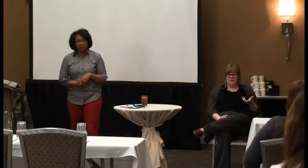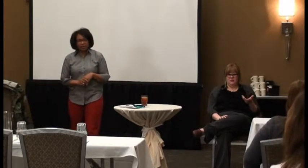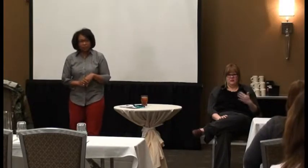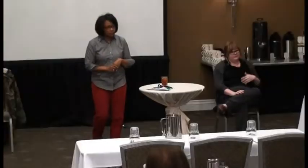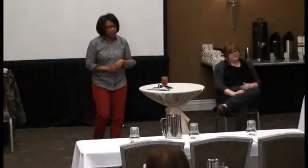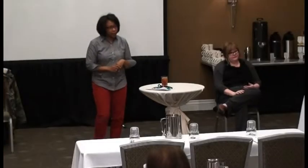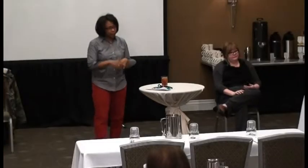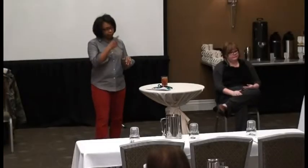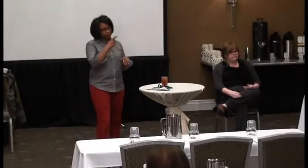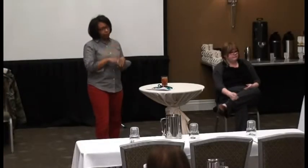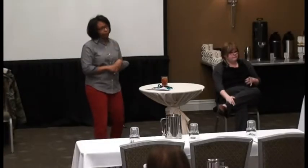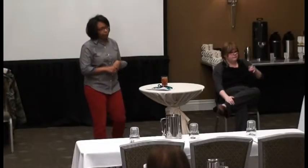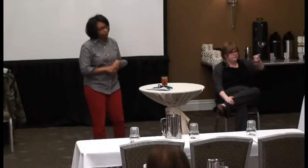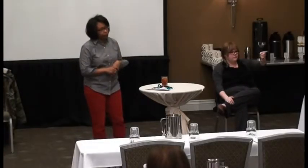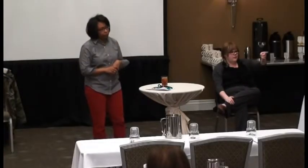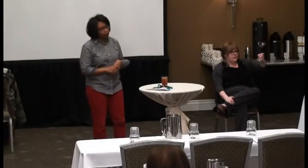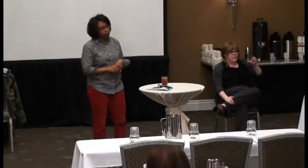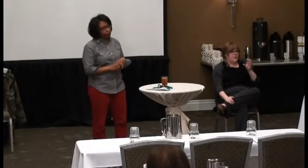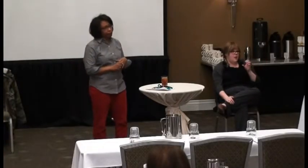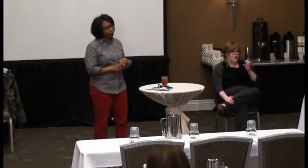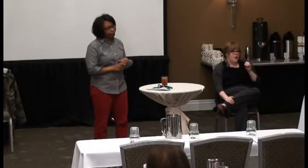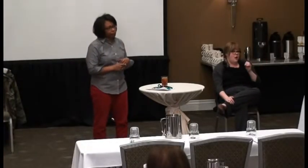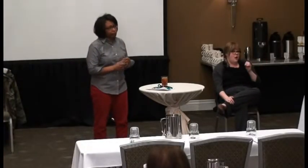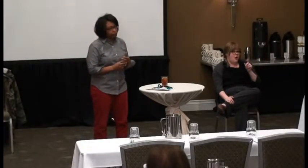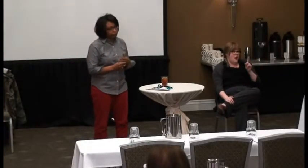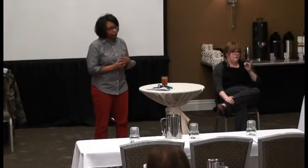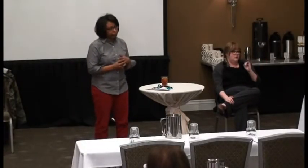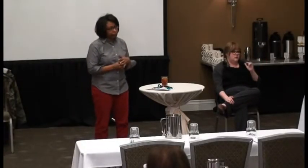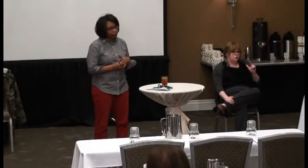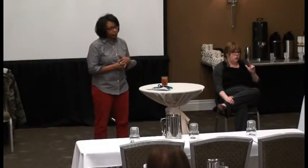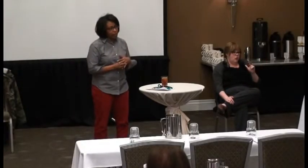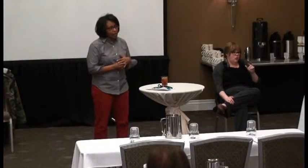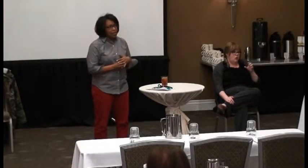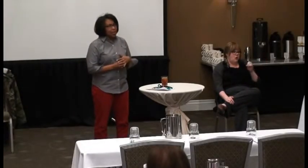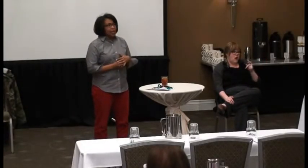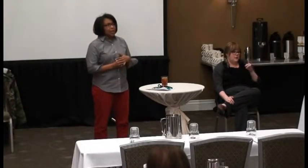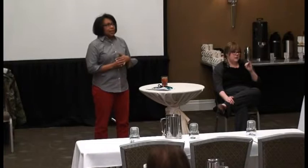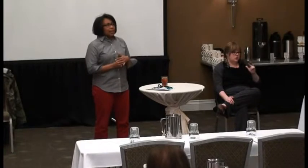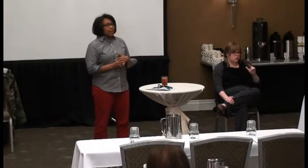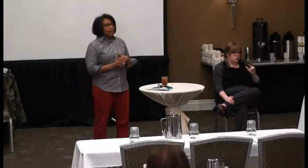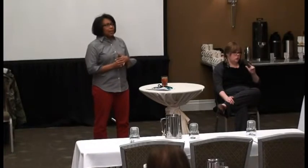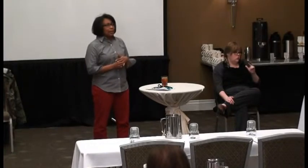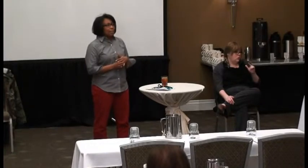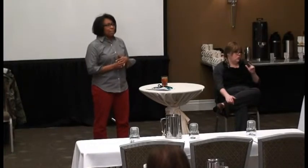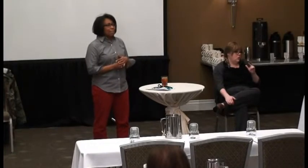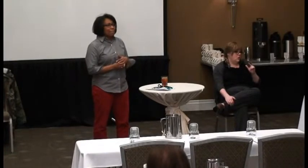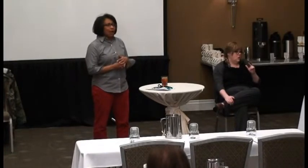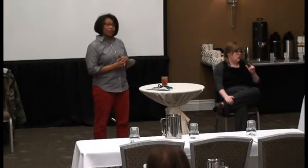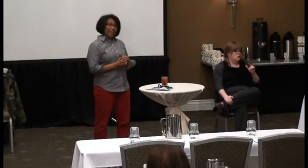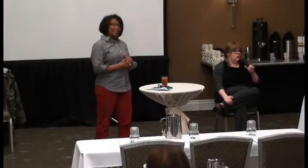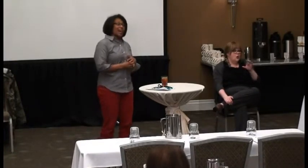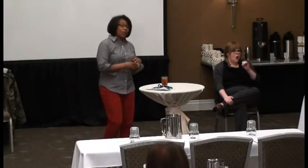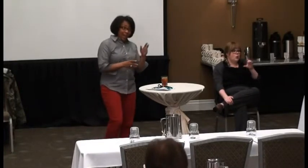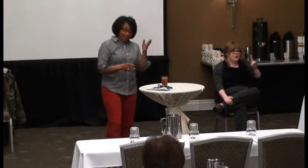So it's tough, yeah. Is oppositional defiance, can that be selective? Like, is it,